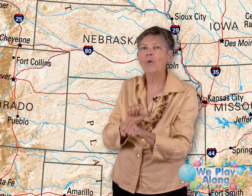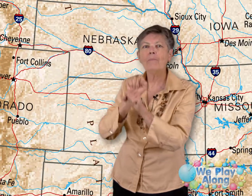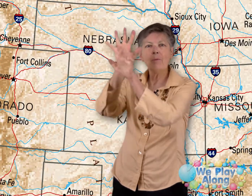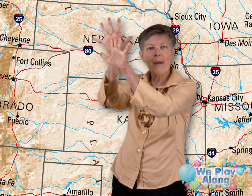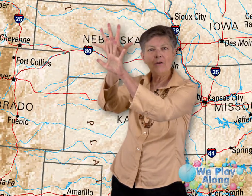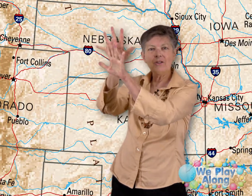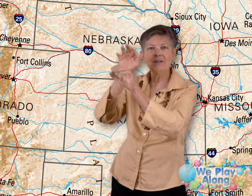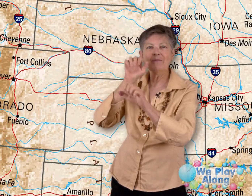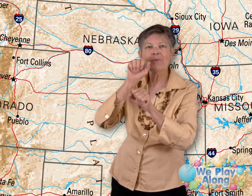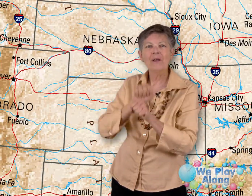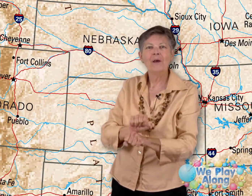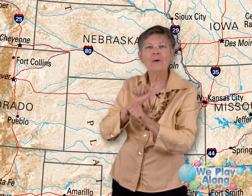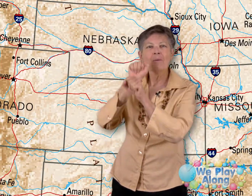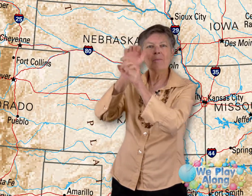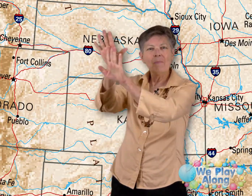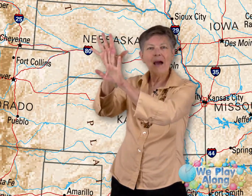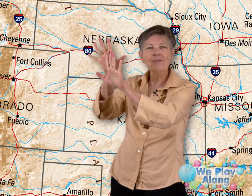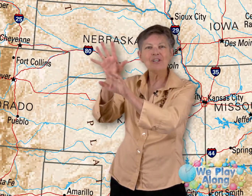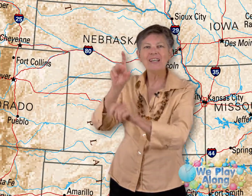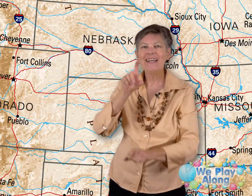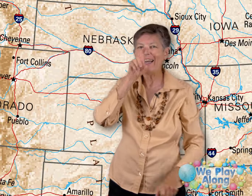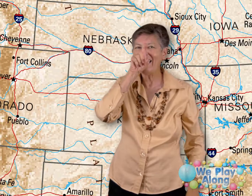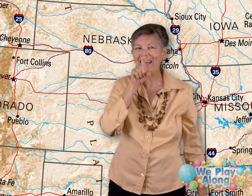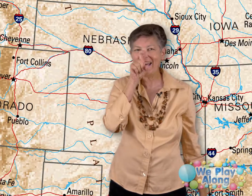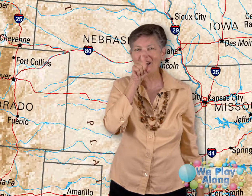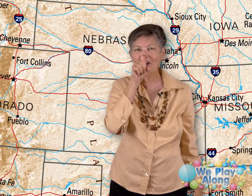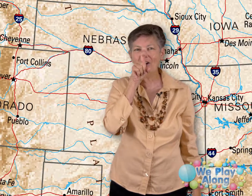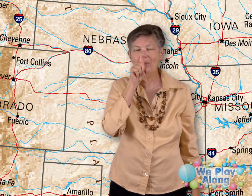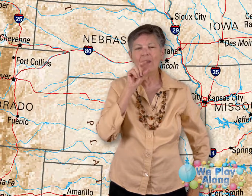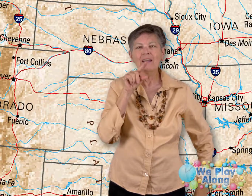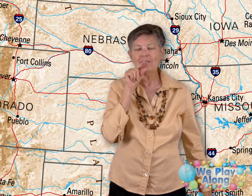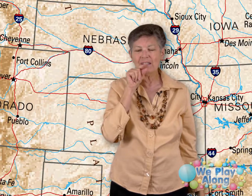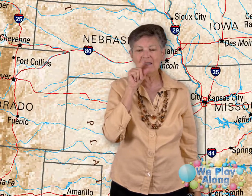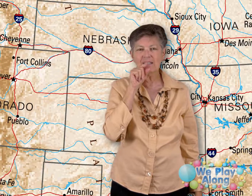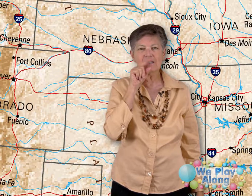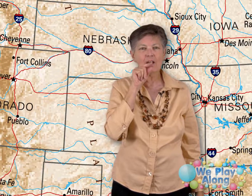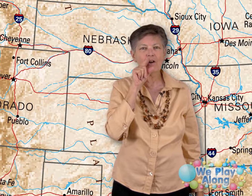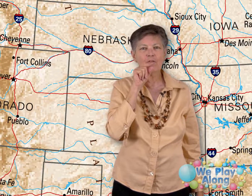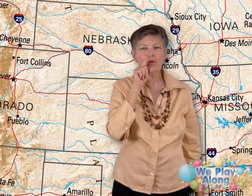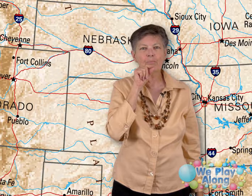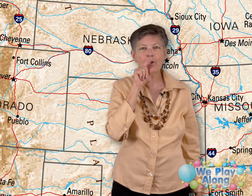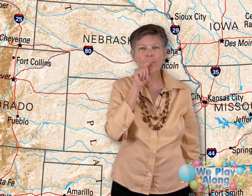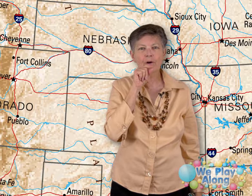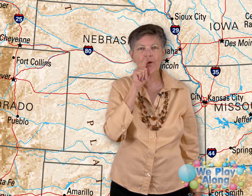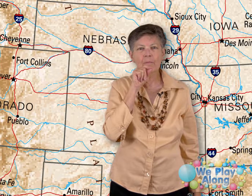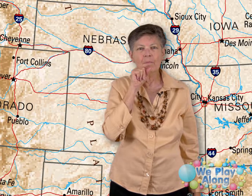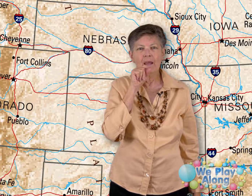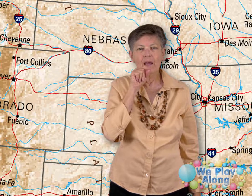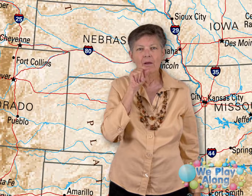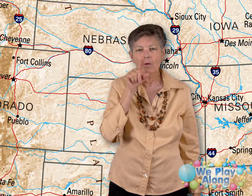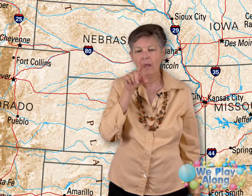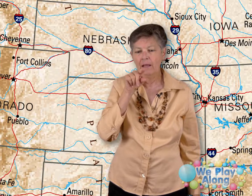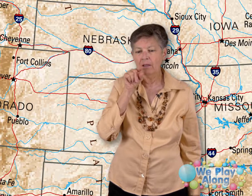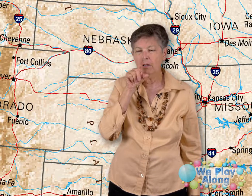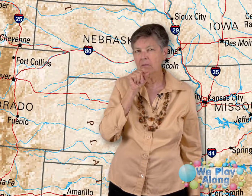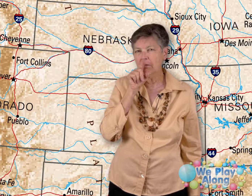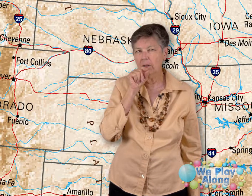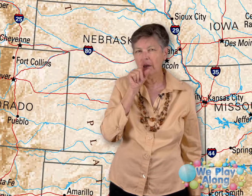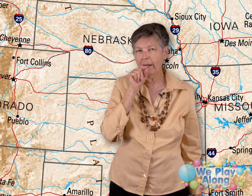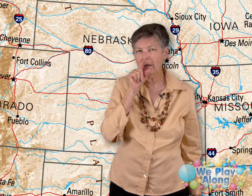up the mountain. Mountain eagle. Now this is a sign for bird, like a little